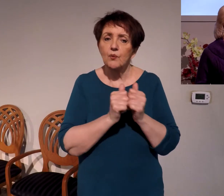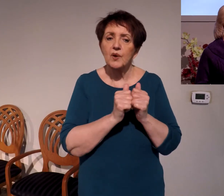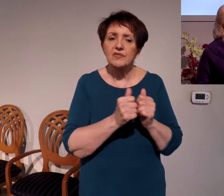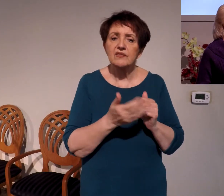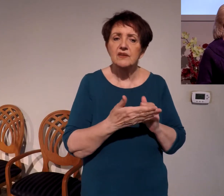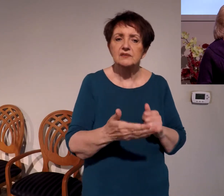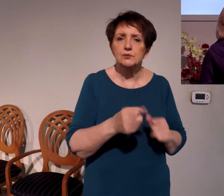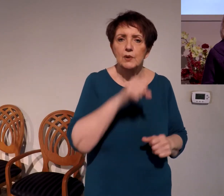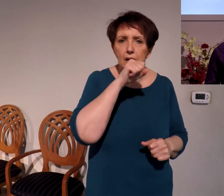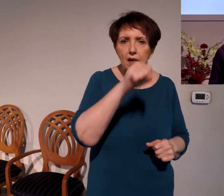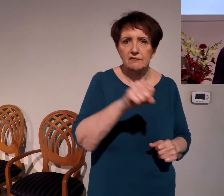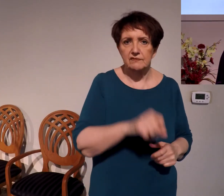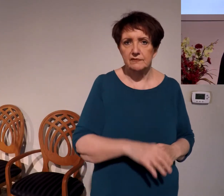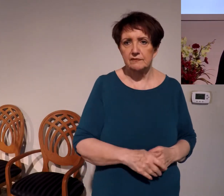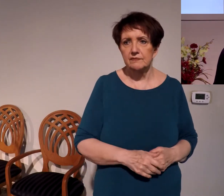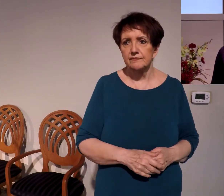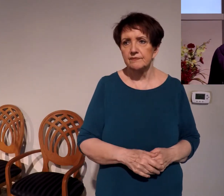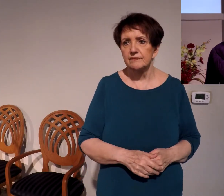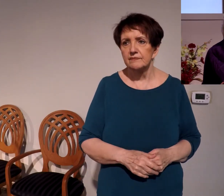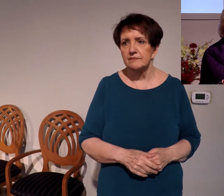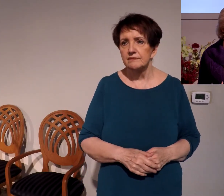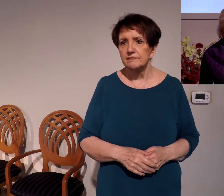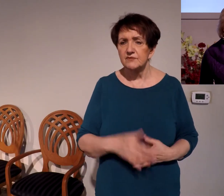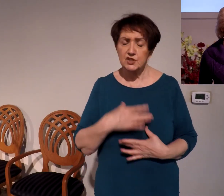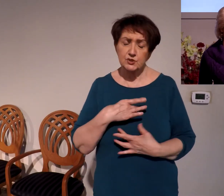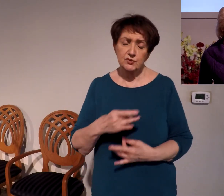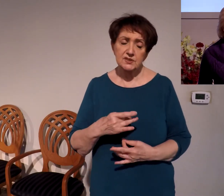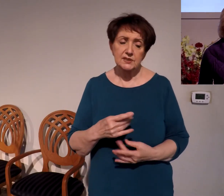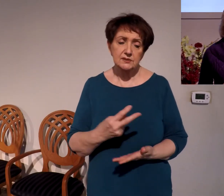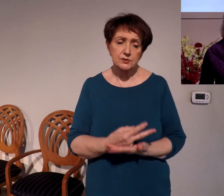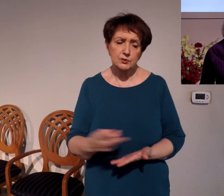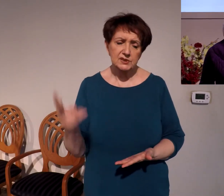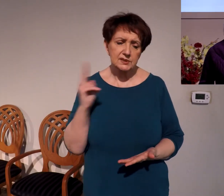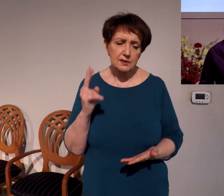And interestingly enough, remember a couple weeks ago we talked about,